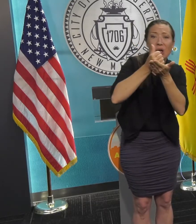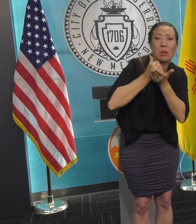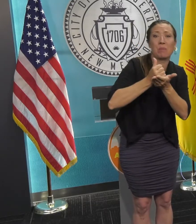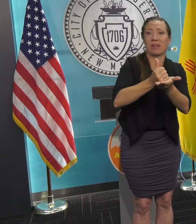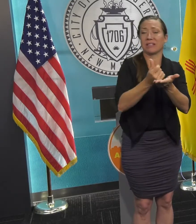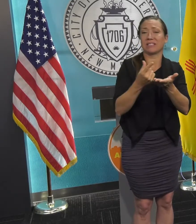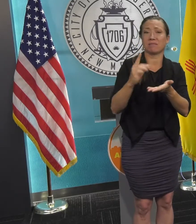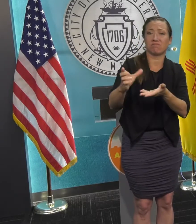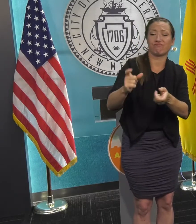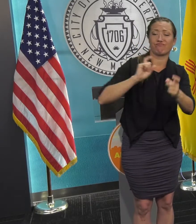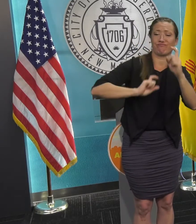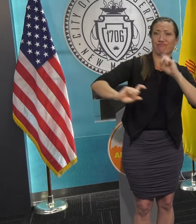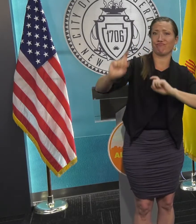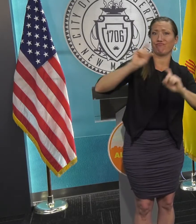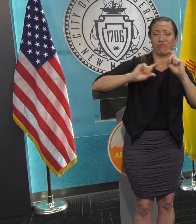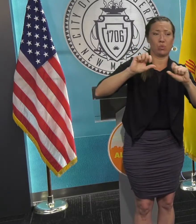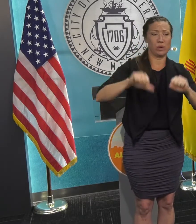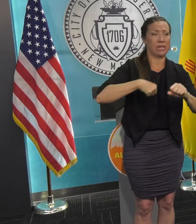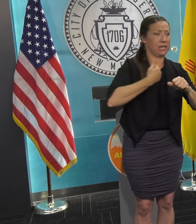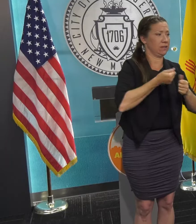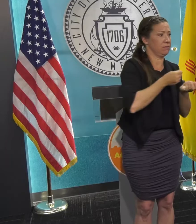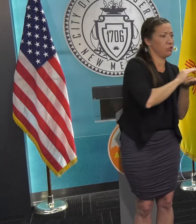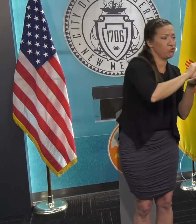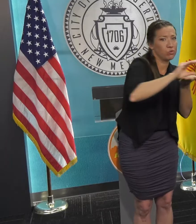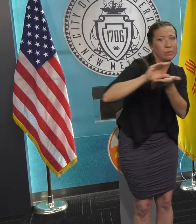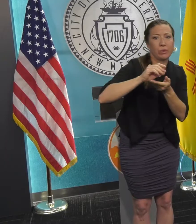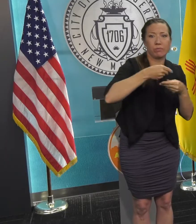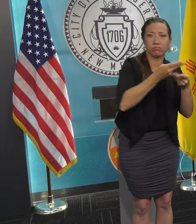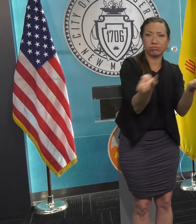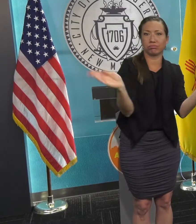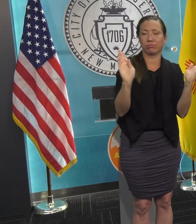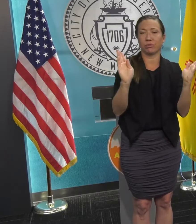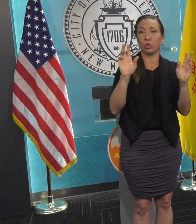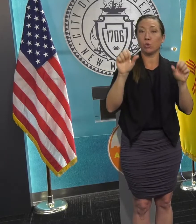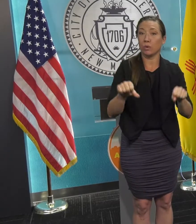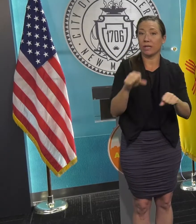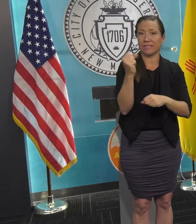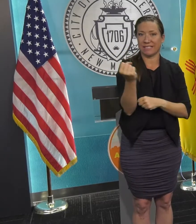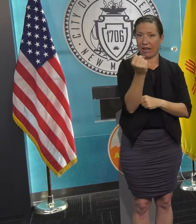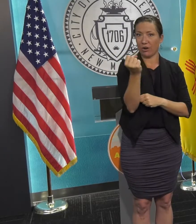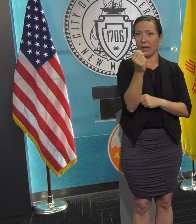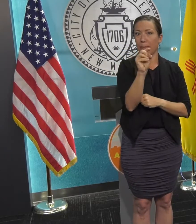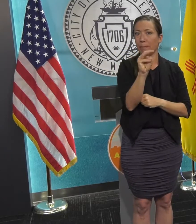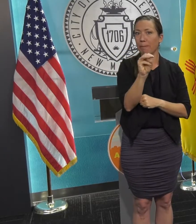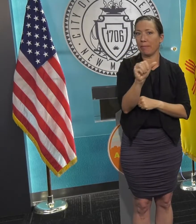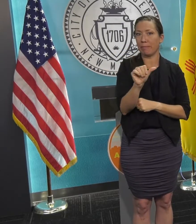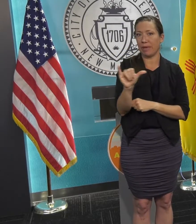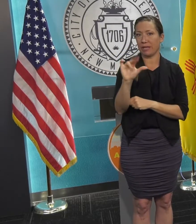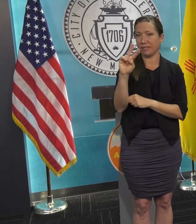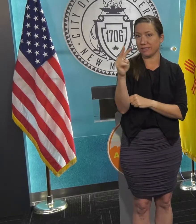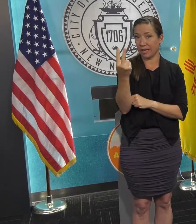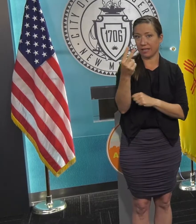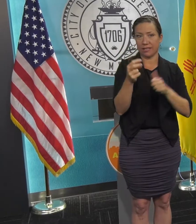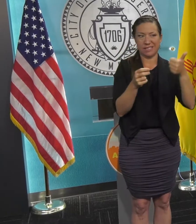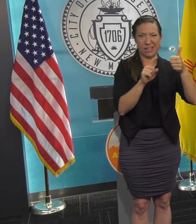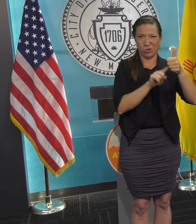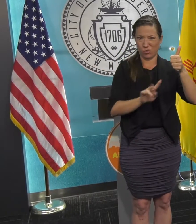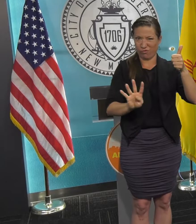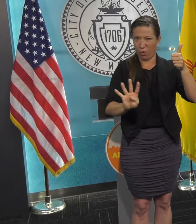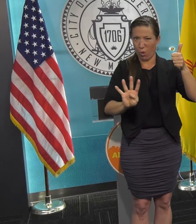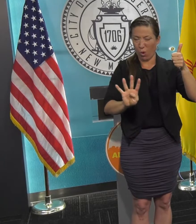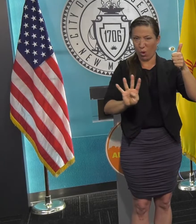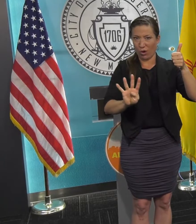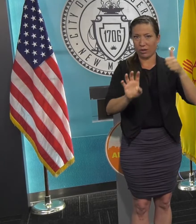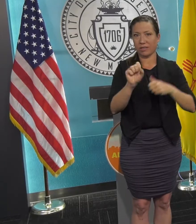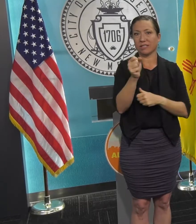PPE drive right here in Albuquerque. Drop-off will be this Saturday, May 2nd from 10 a.m. to 4 p.m. at Star